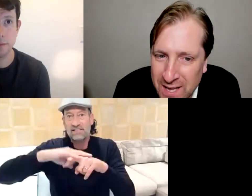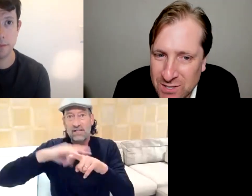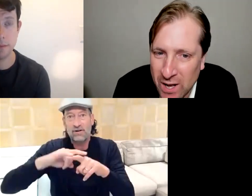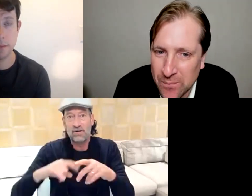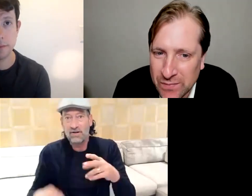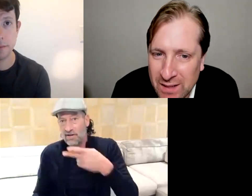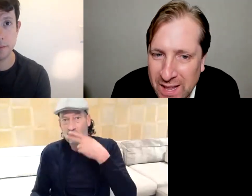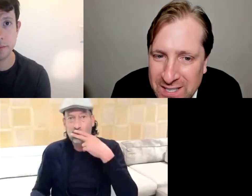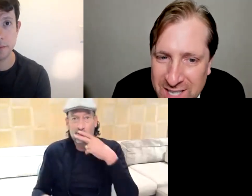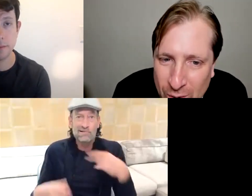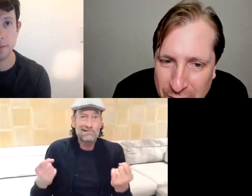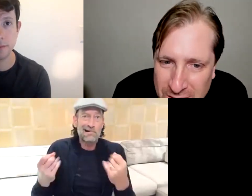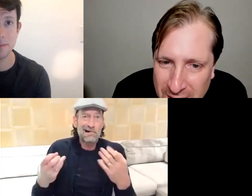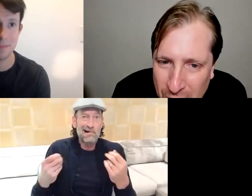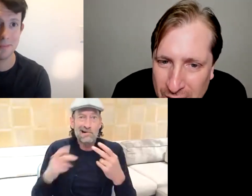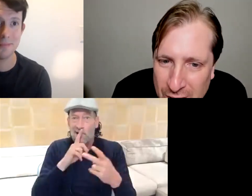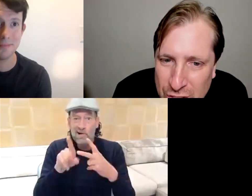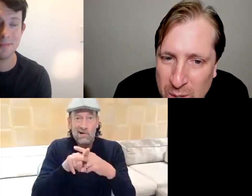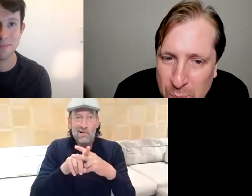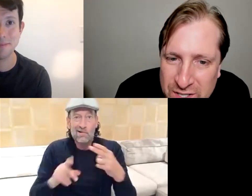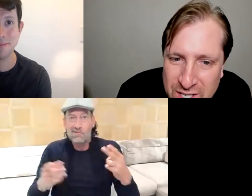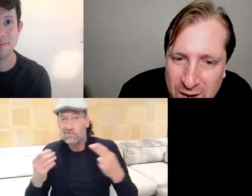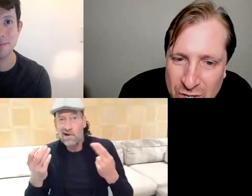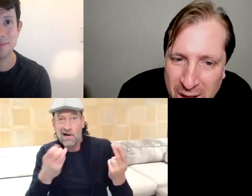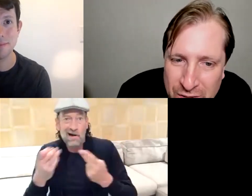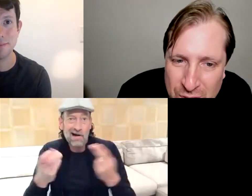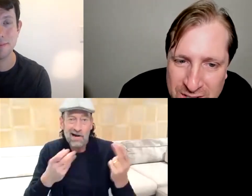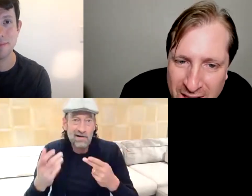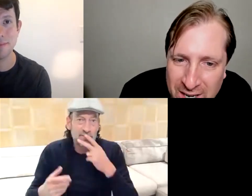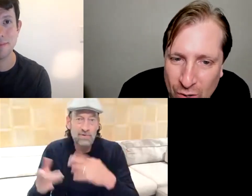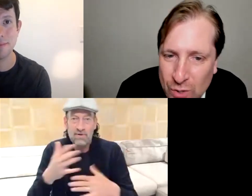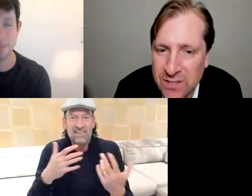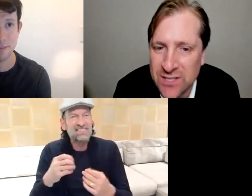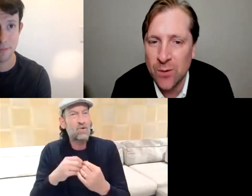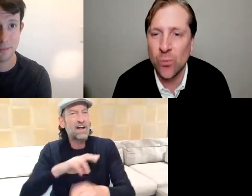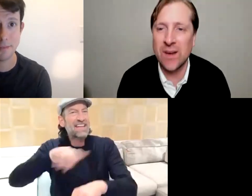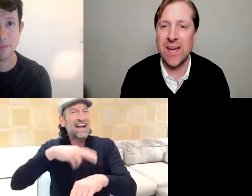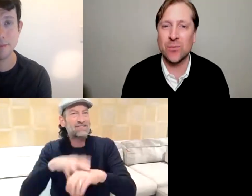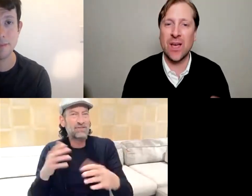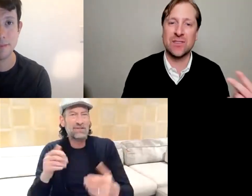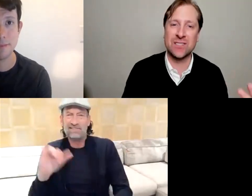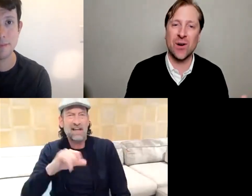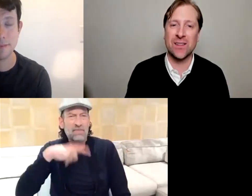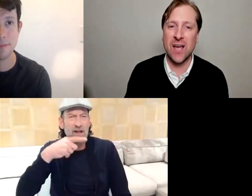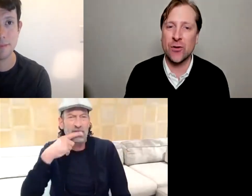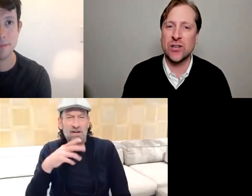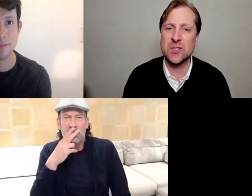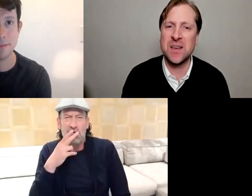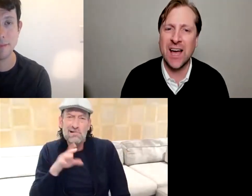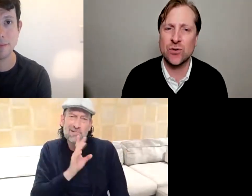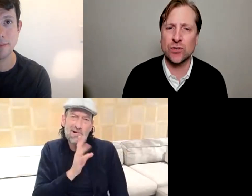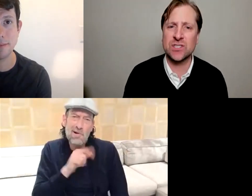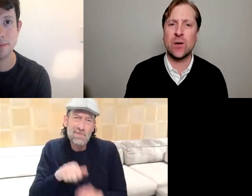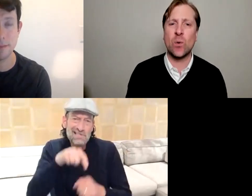props as well. Like a cigarette, for example. You can put the cigarette in your mouth and you can sign, or you can sign with one hand where you have a cigarette in the other and